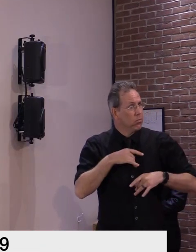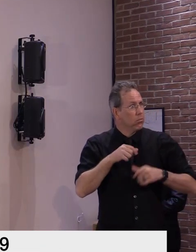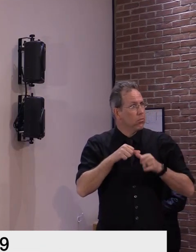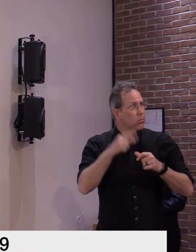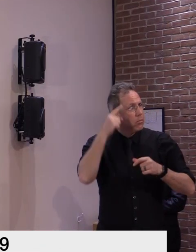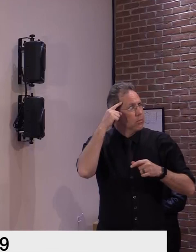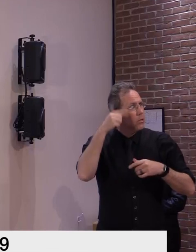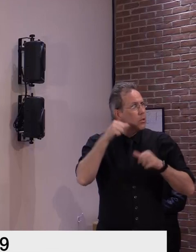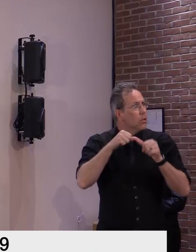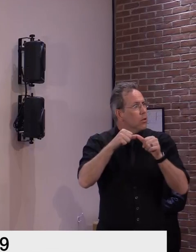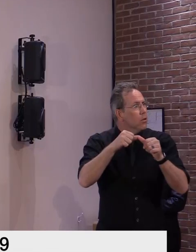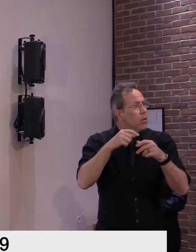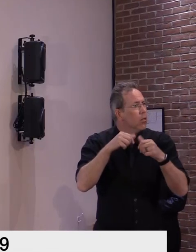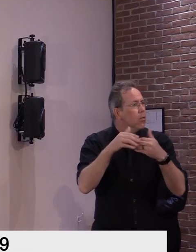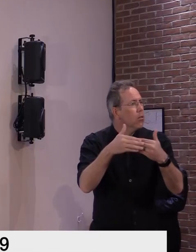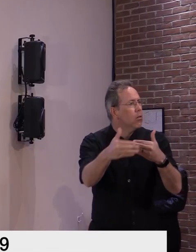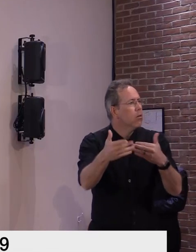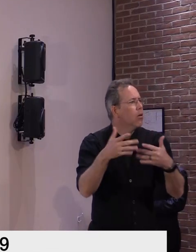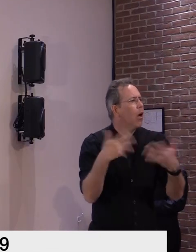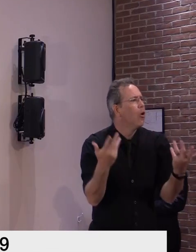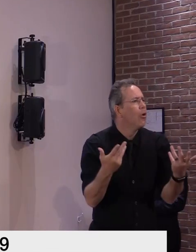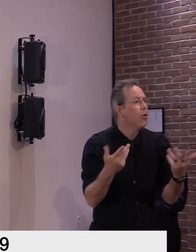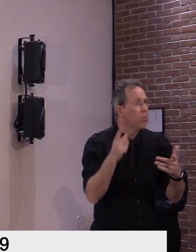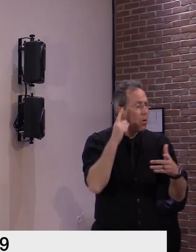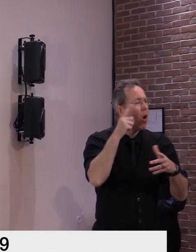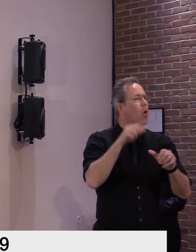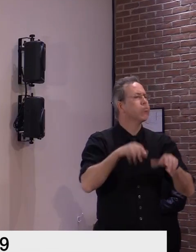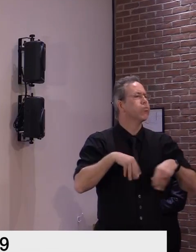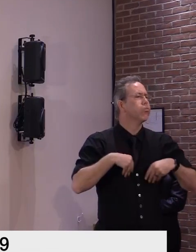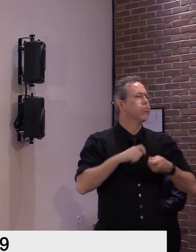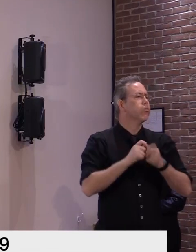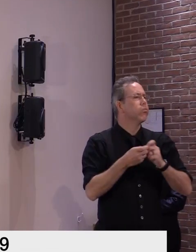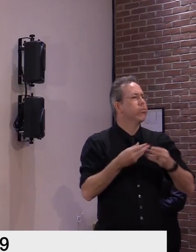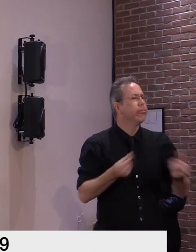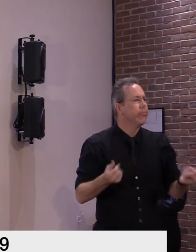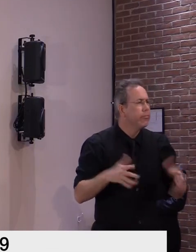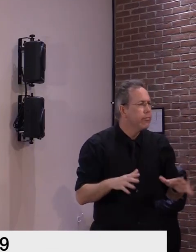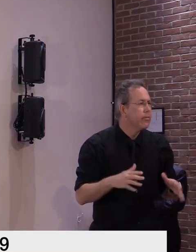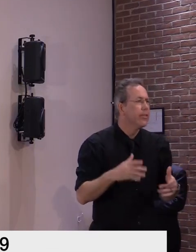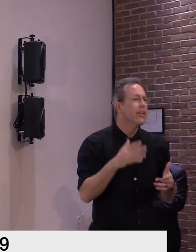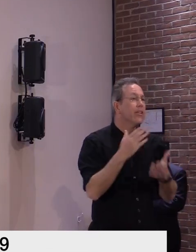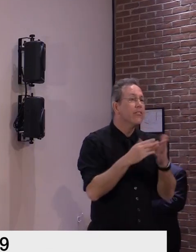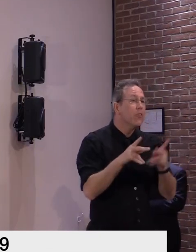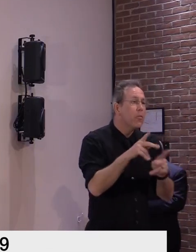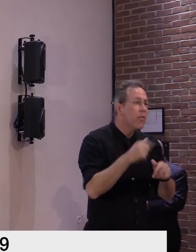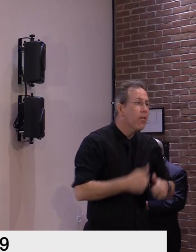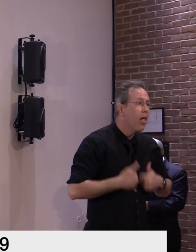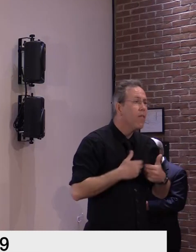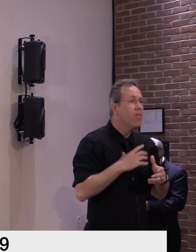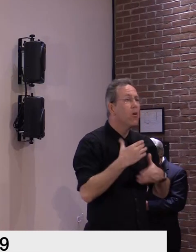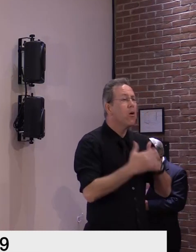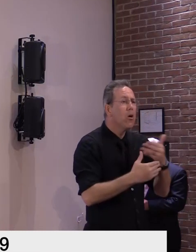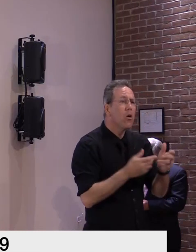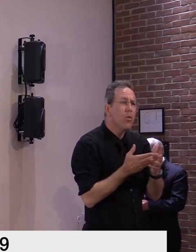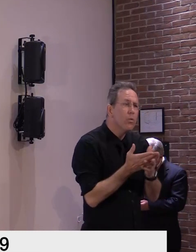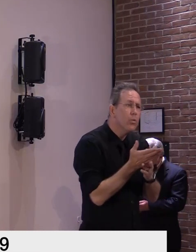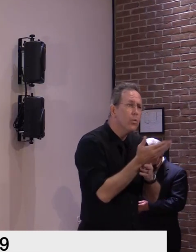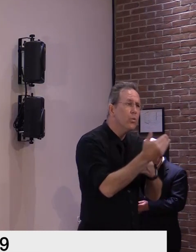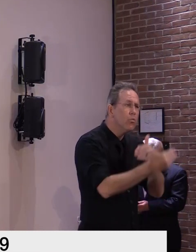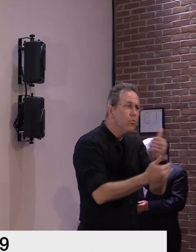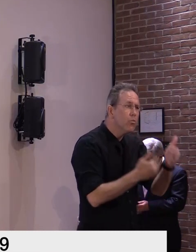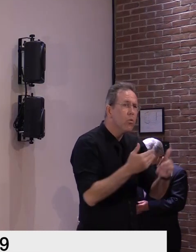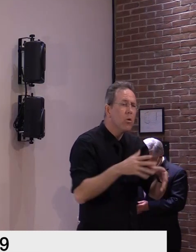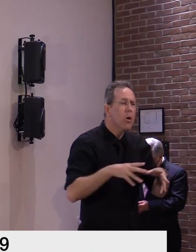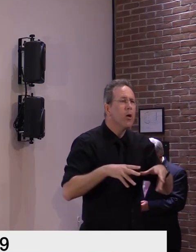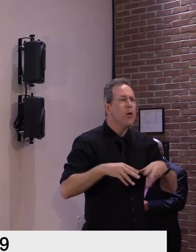would be something that, like other aspects of people's lives, they over time begin to deal with more